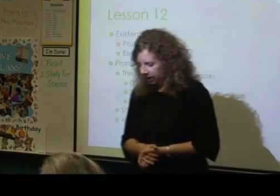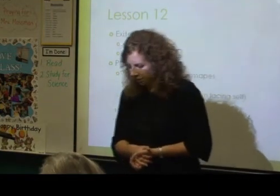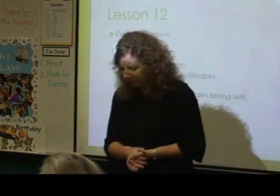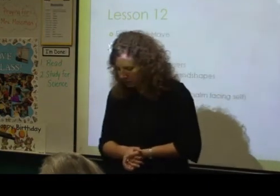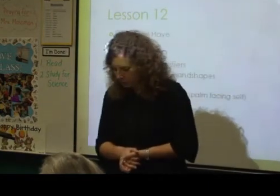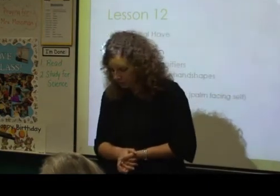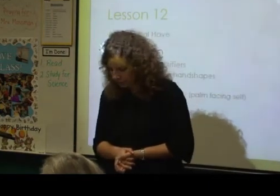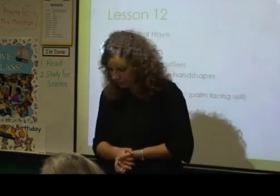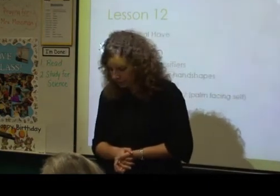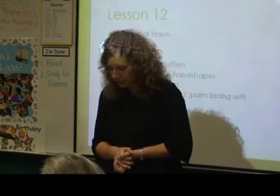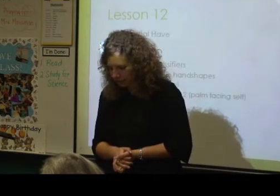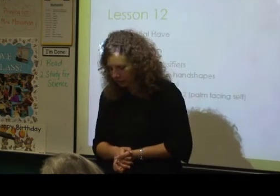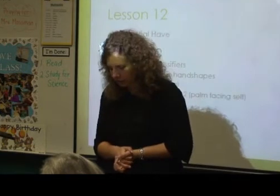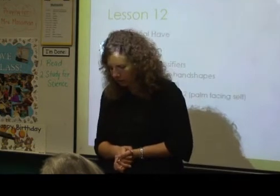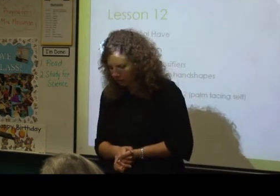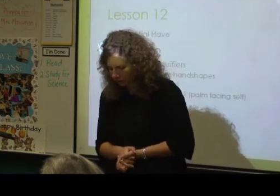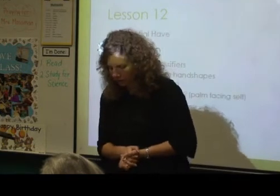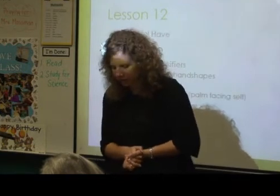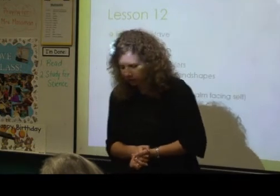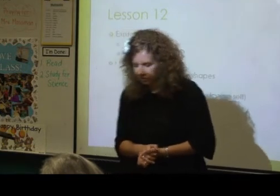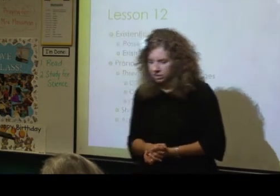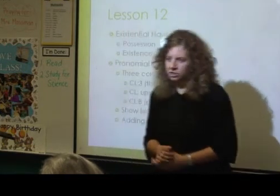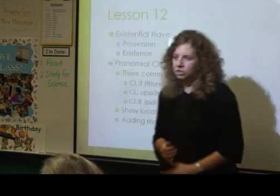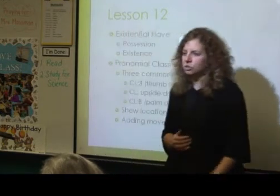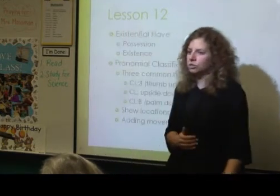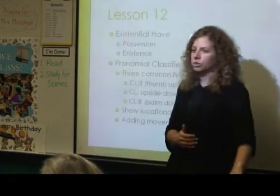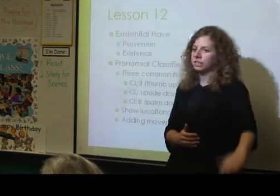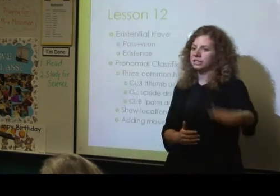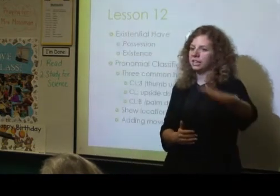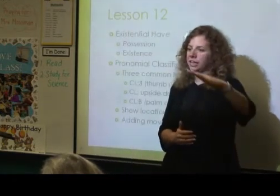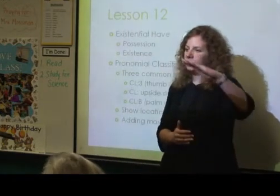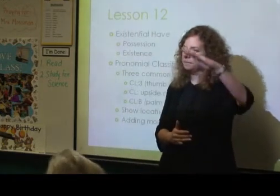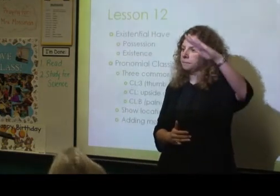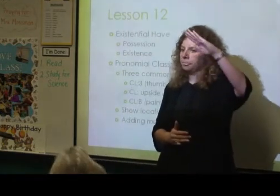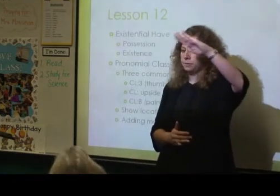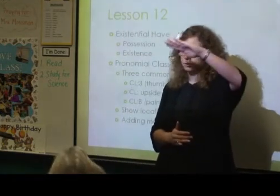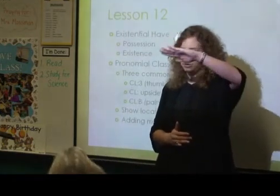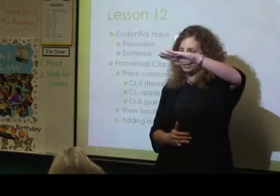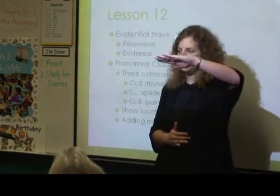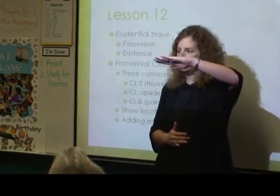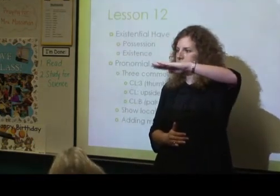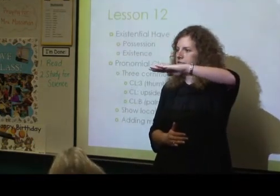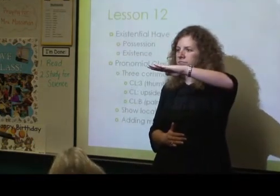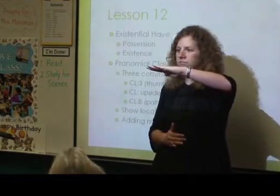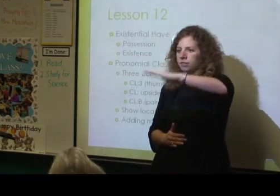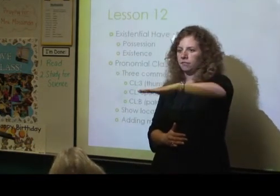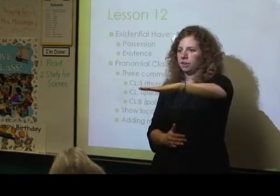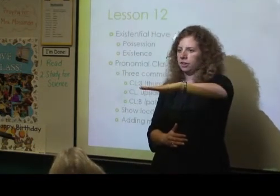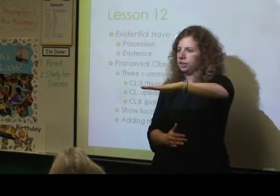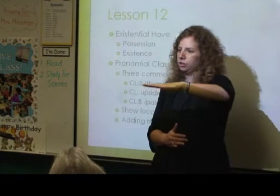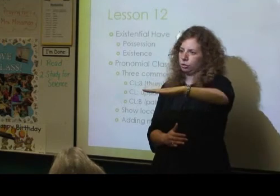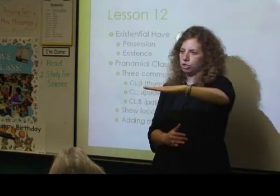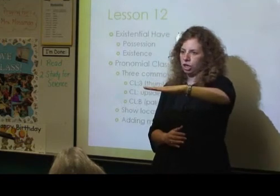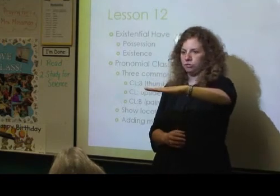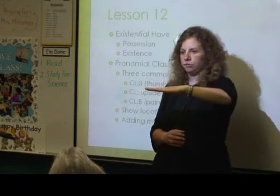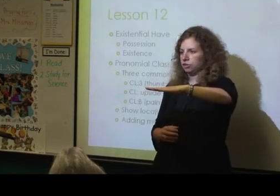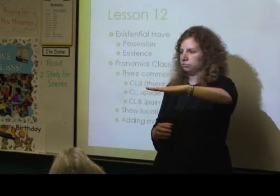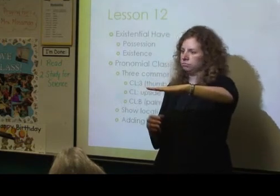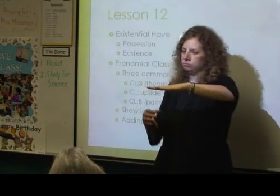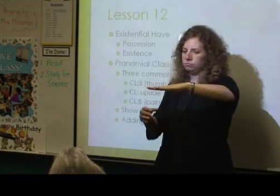And then this one, a container under a flat surface. So let's say this was a very low shelf or